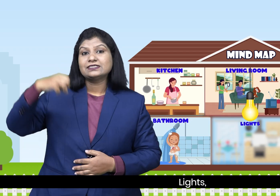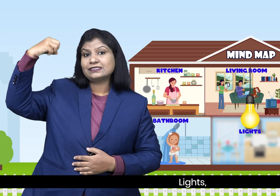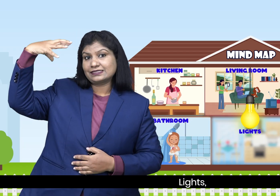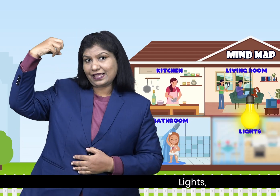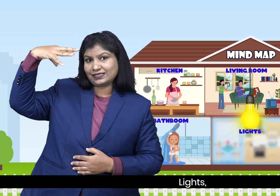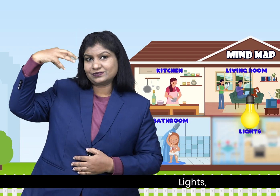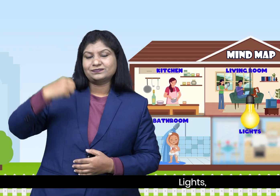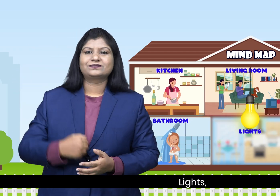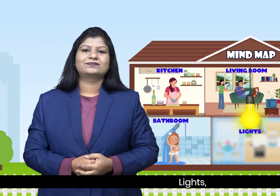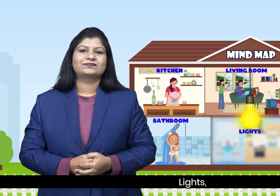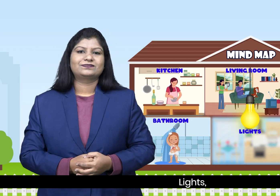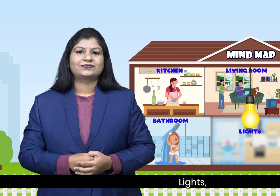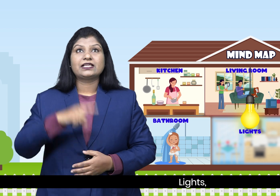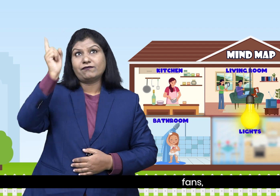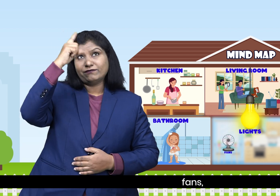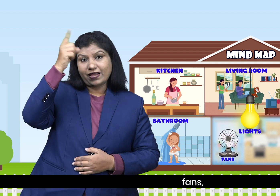lights,